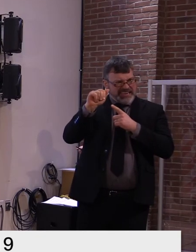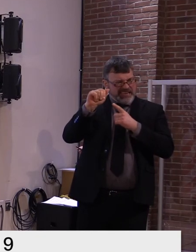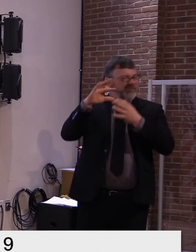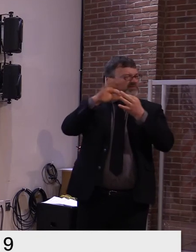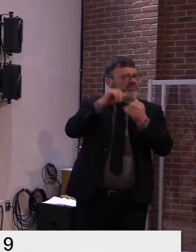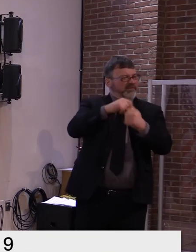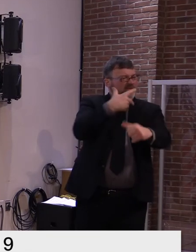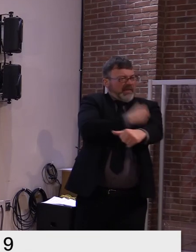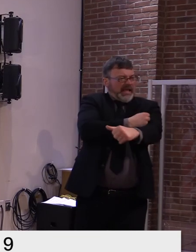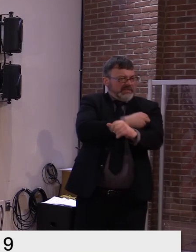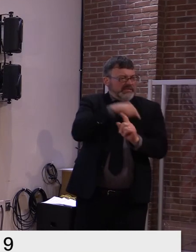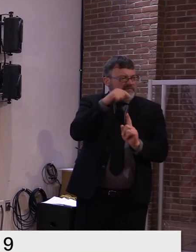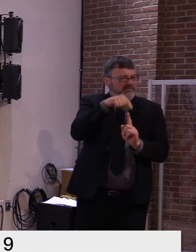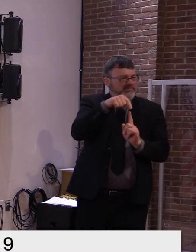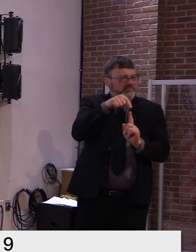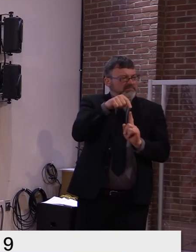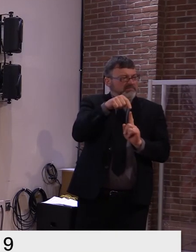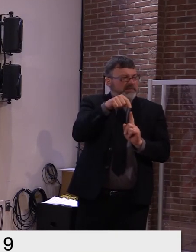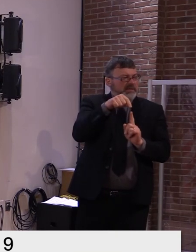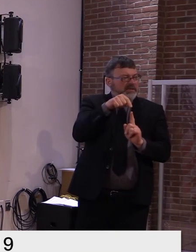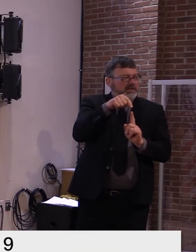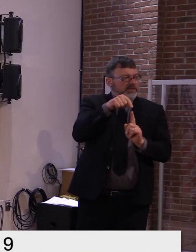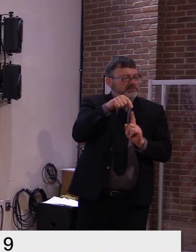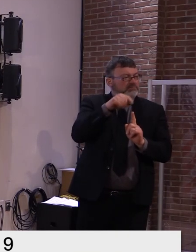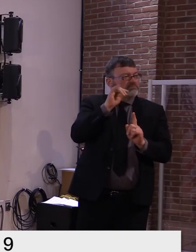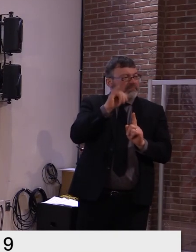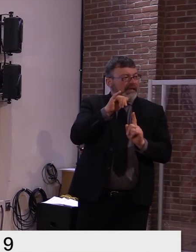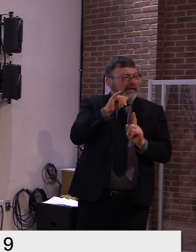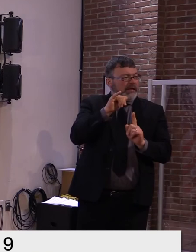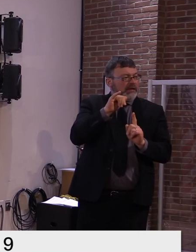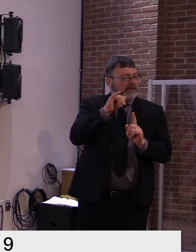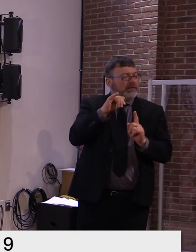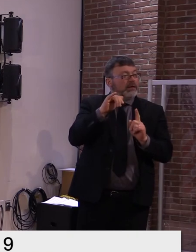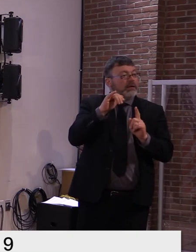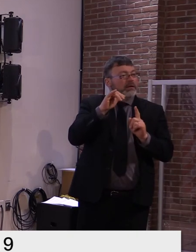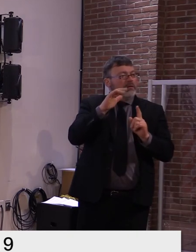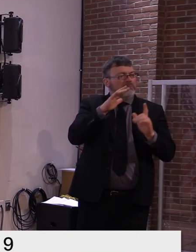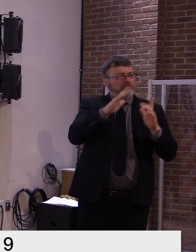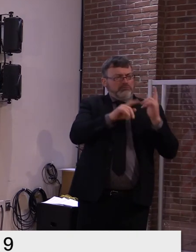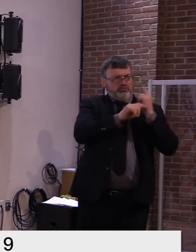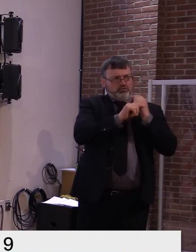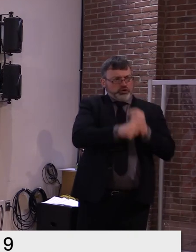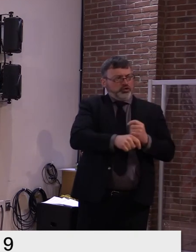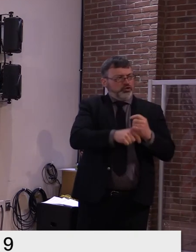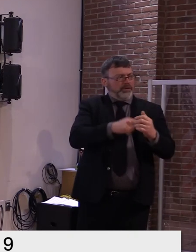traditionally the vaccines have like